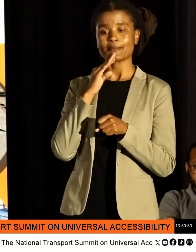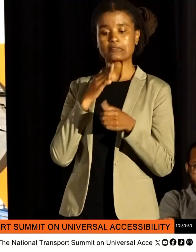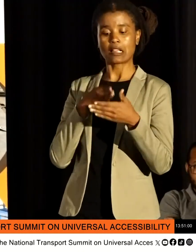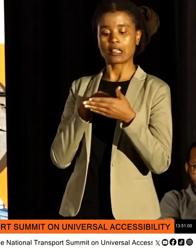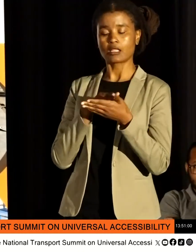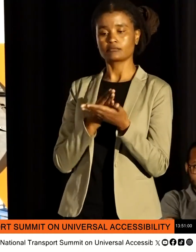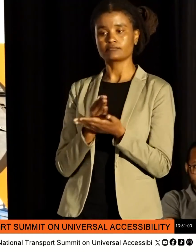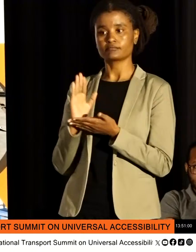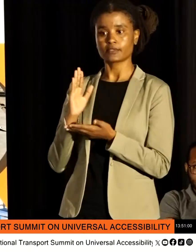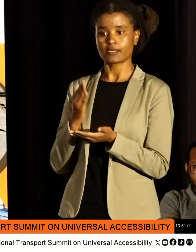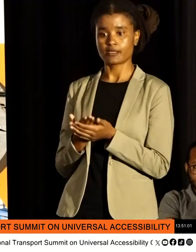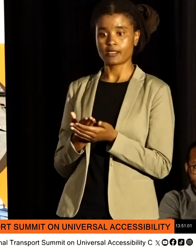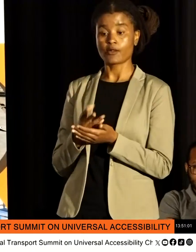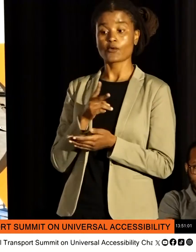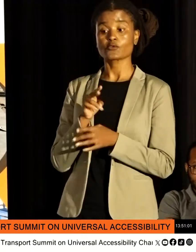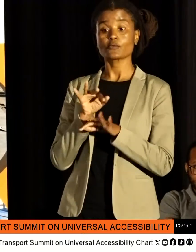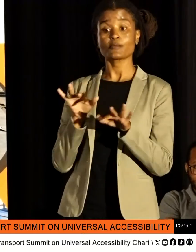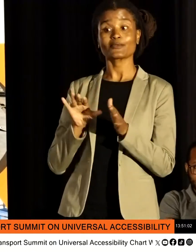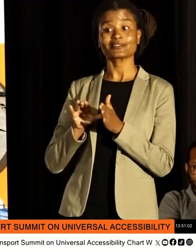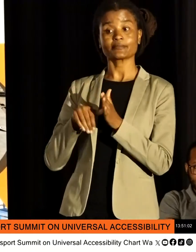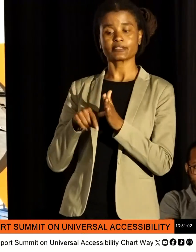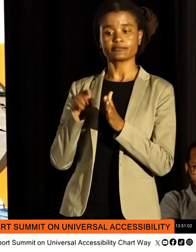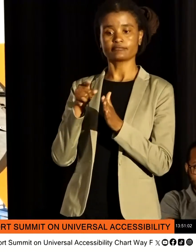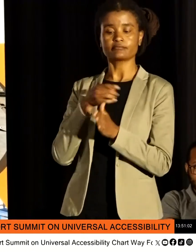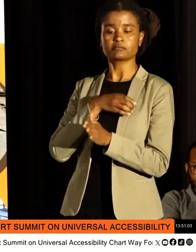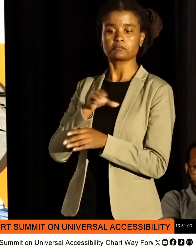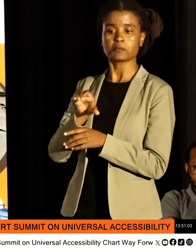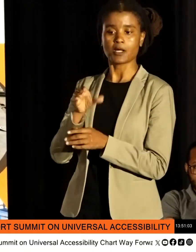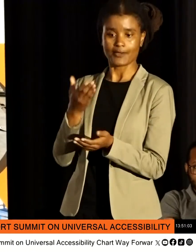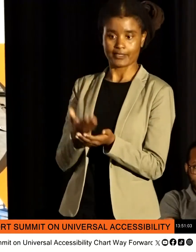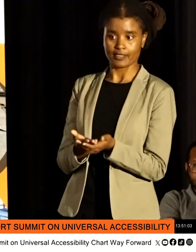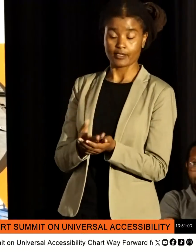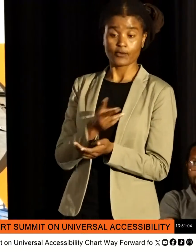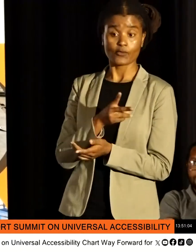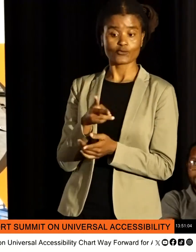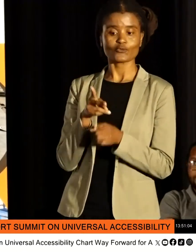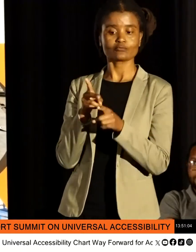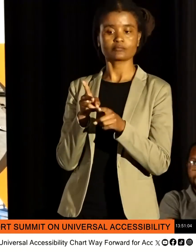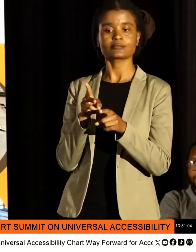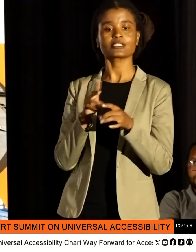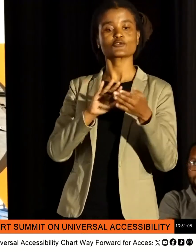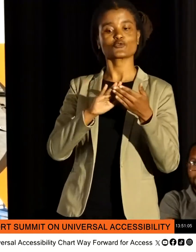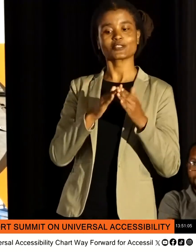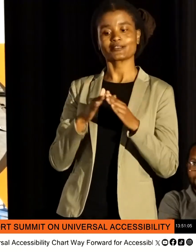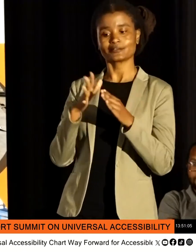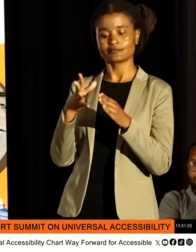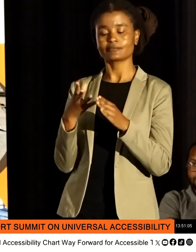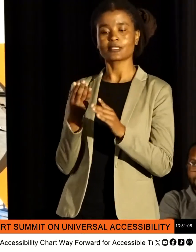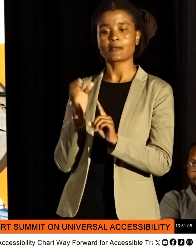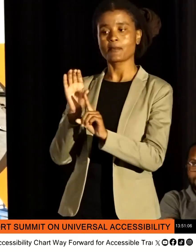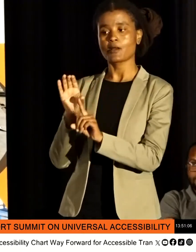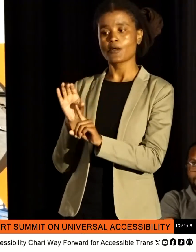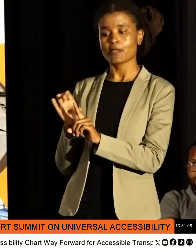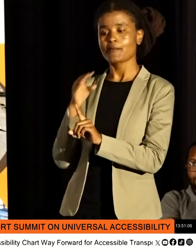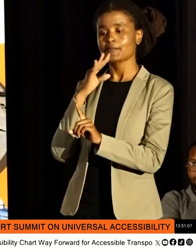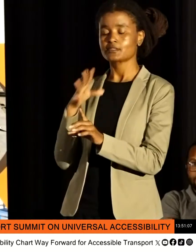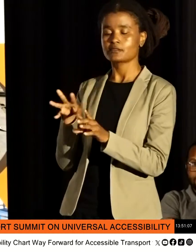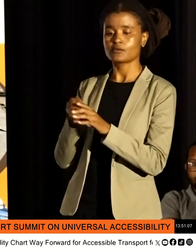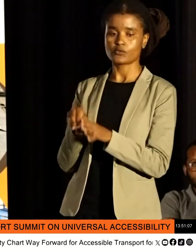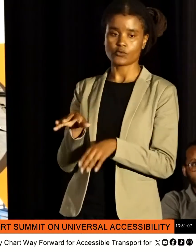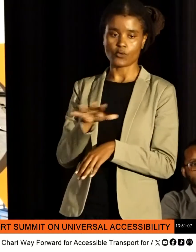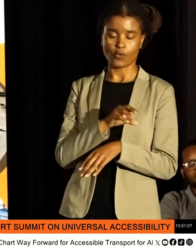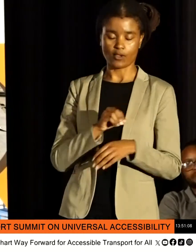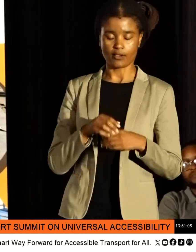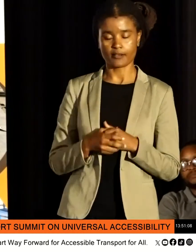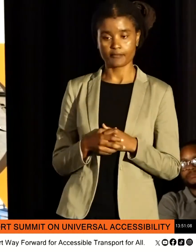with disabilities, and create a more inclusive society for all. As we prepare to break into commissions after